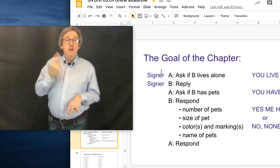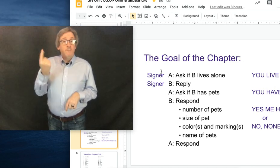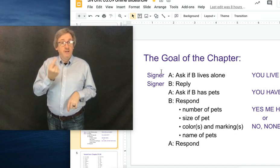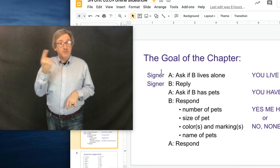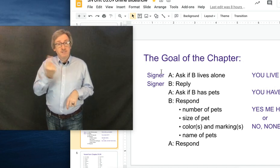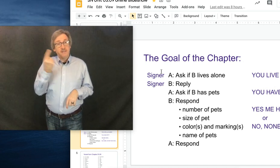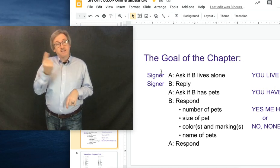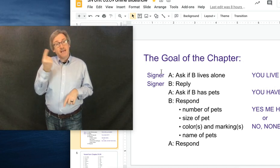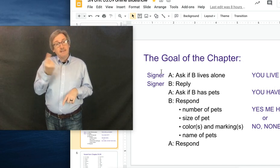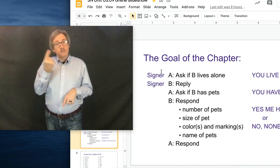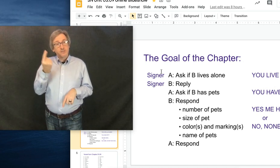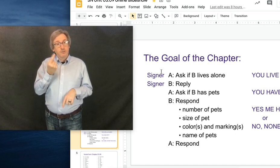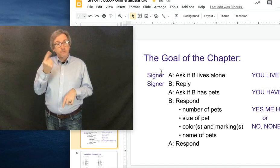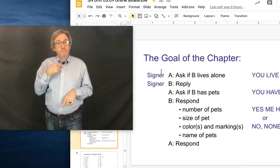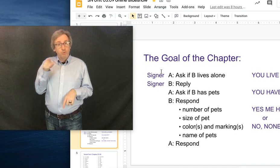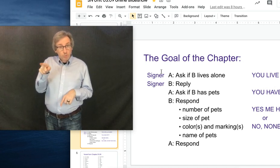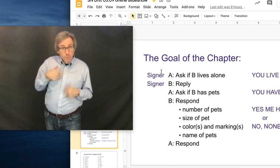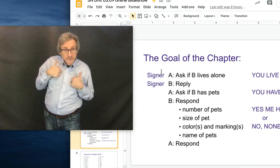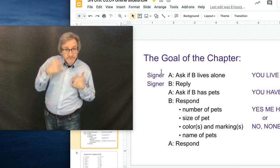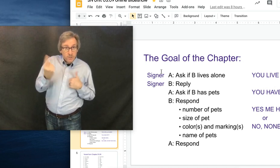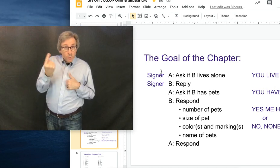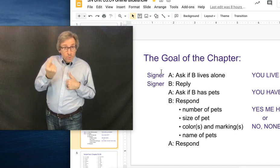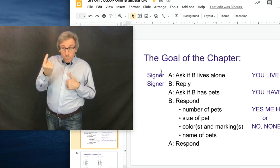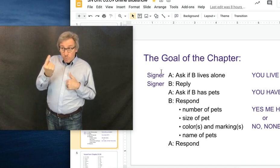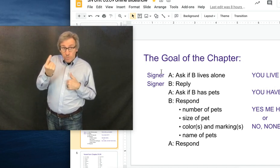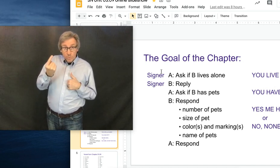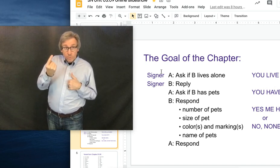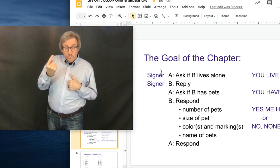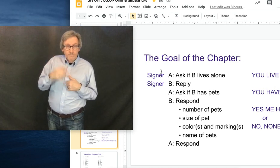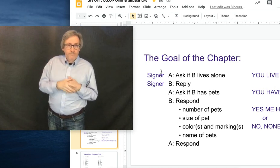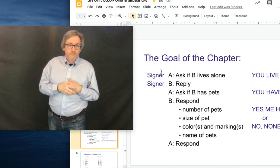now, but just it's a tight little circle.